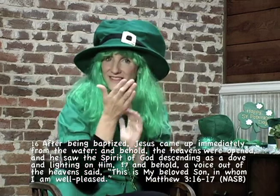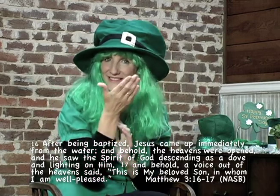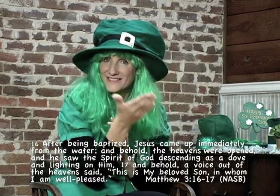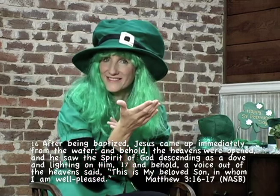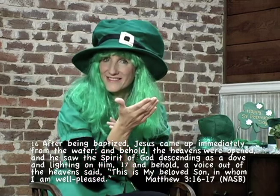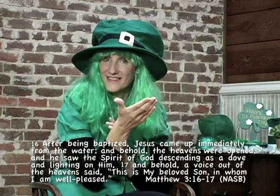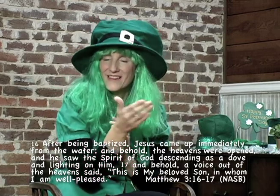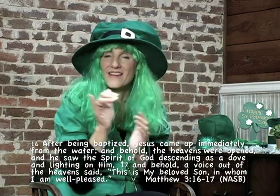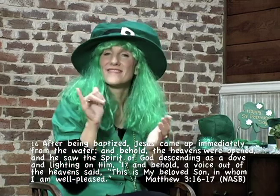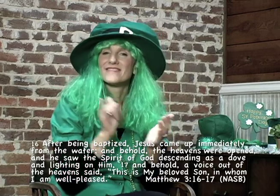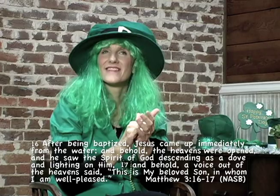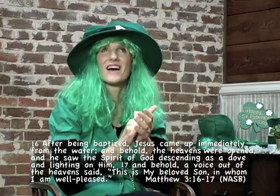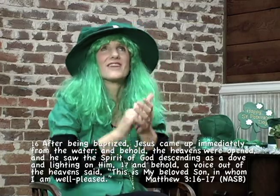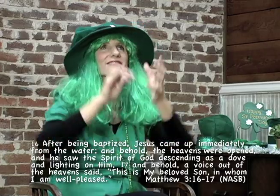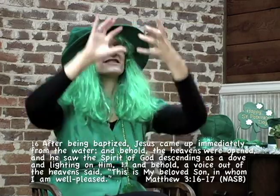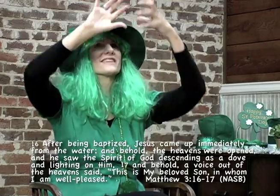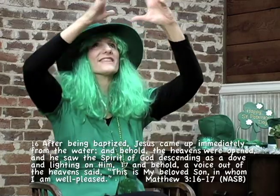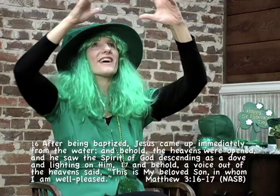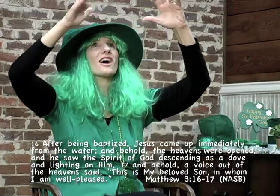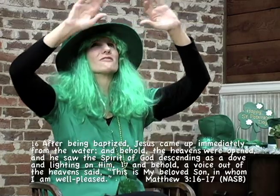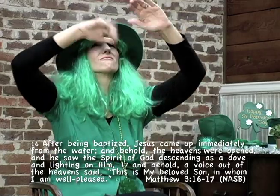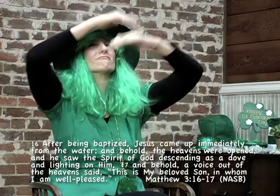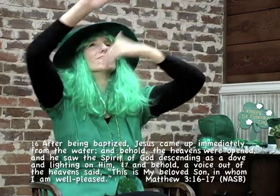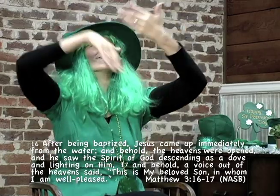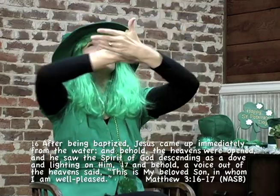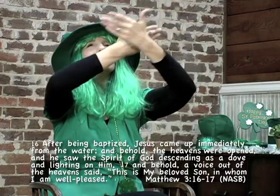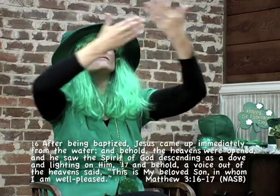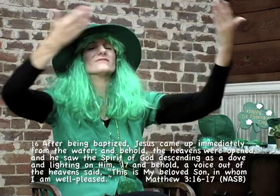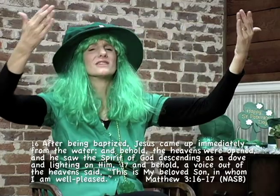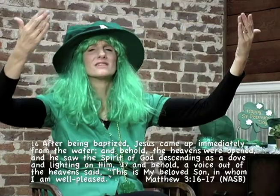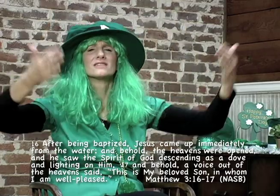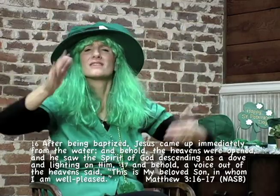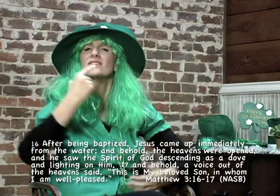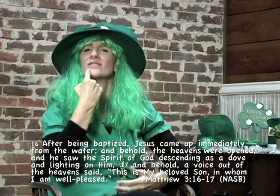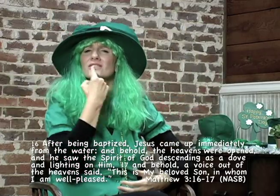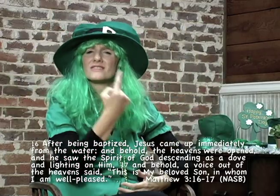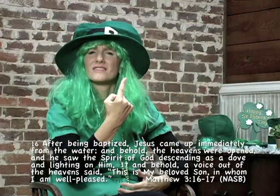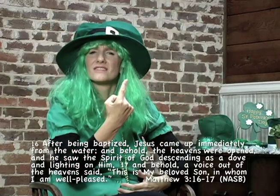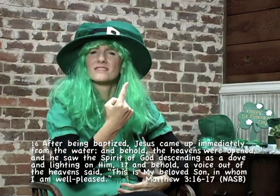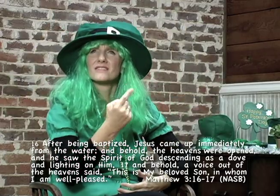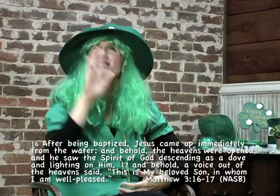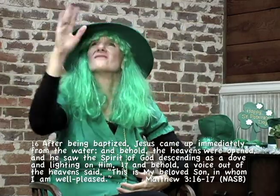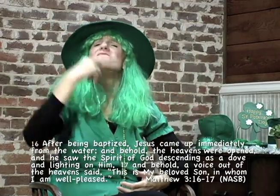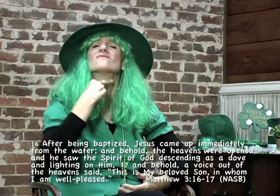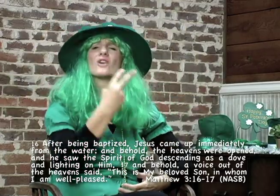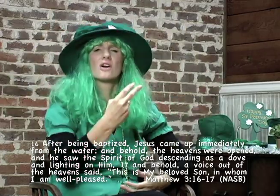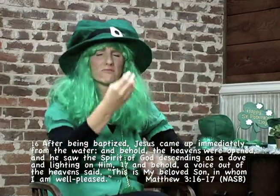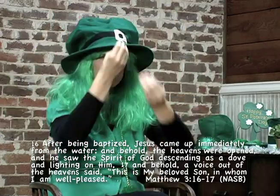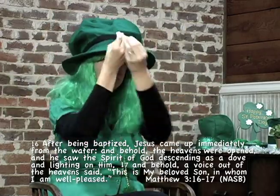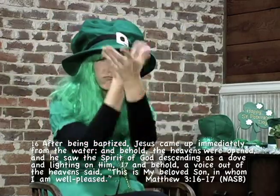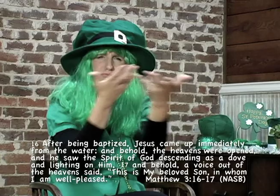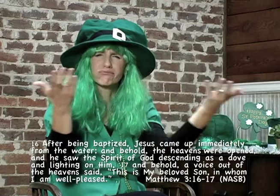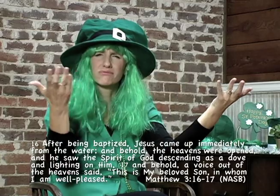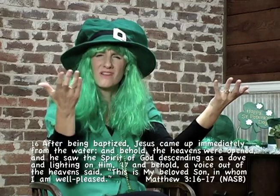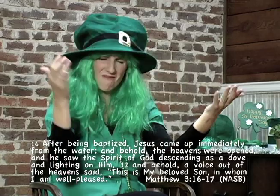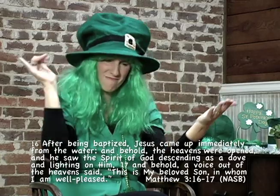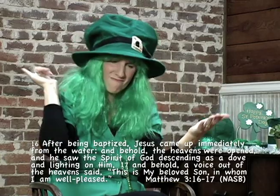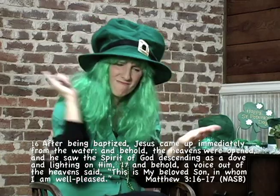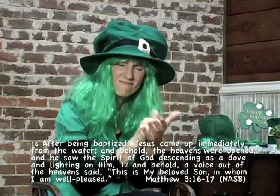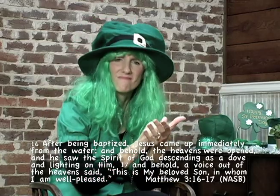Jesus, lighting upon Jesus. And from the clouds in heaven, God said, the voice of God was heard.